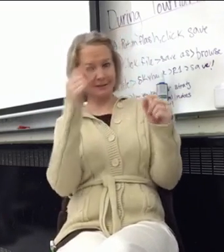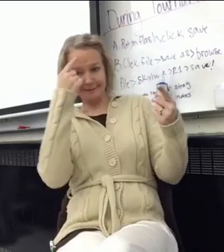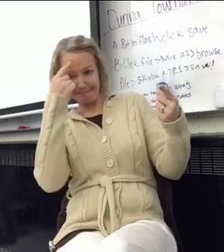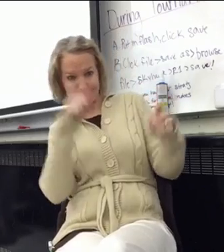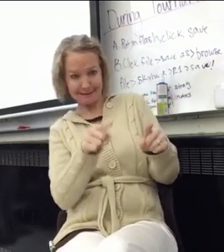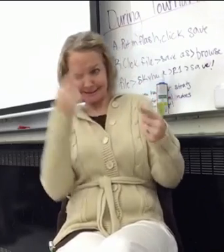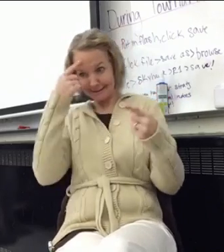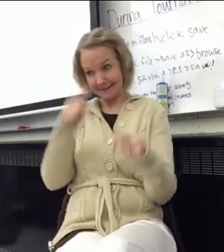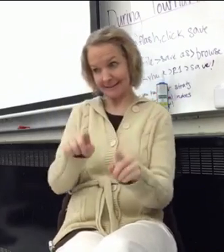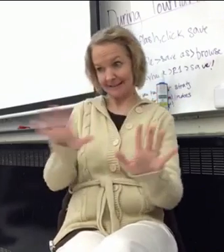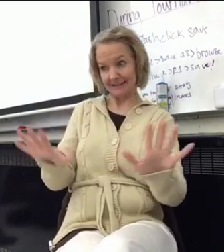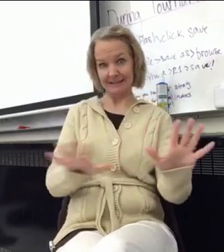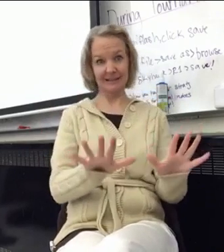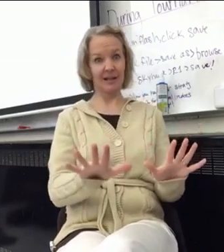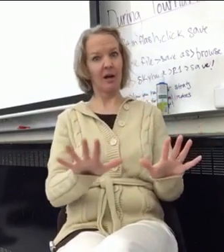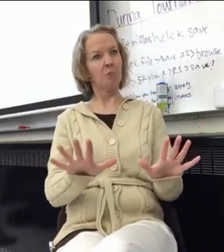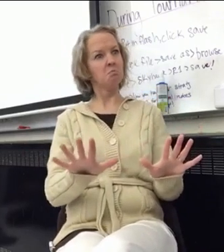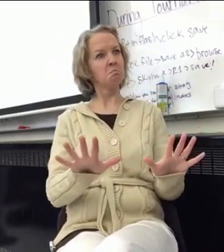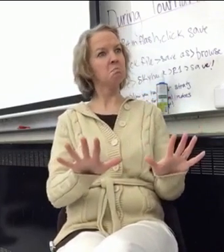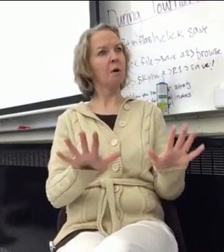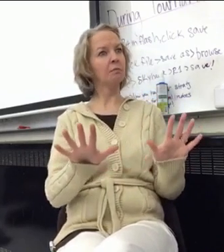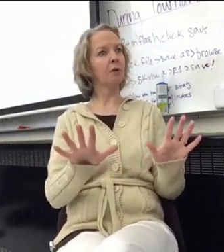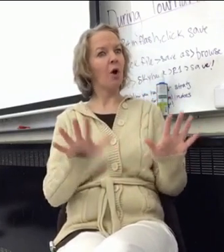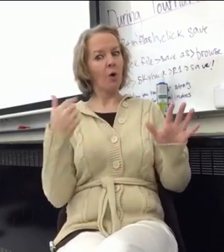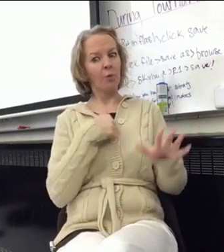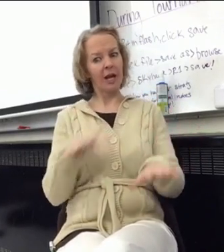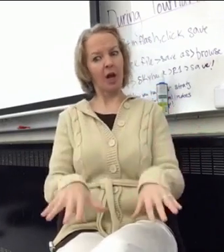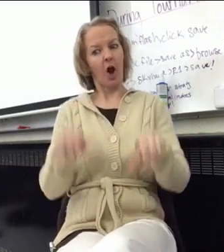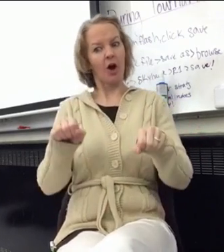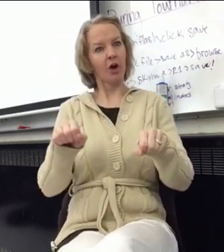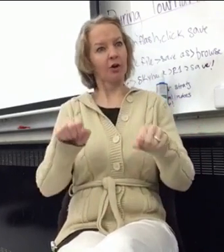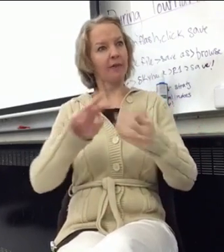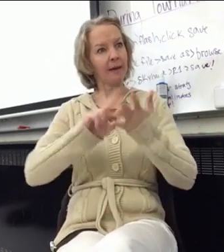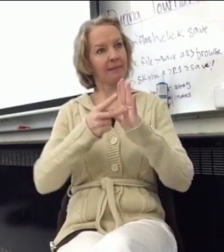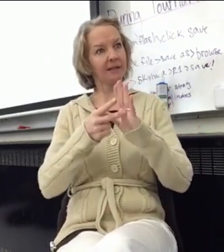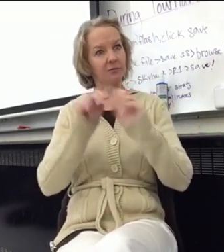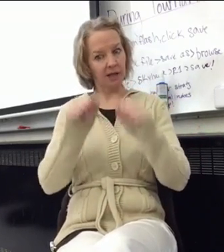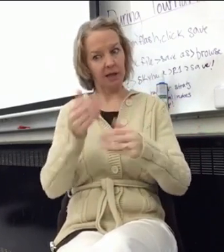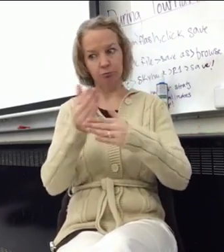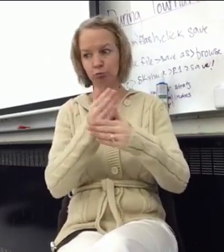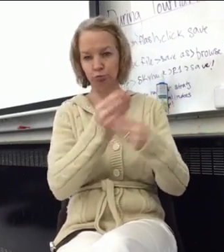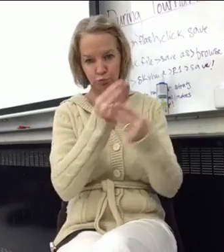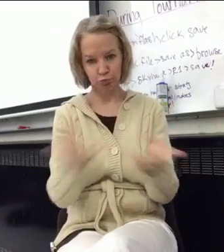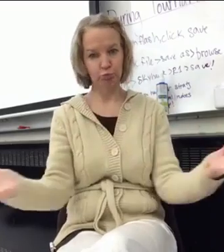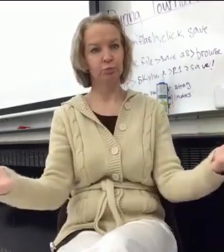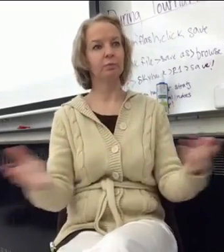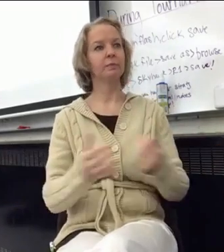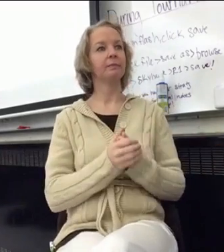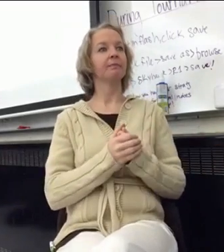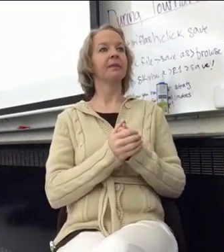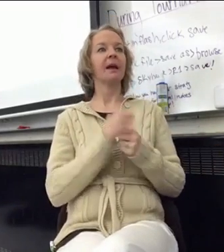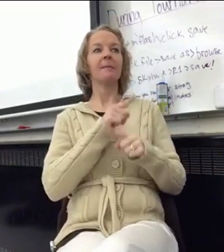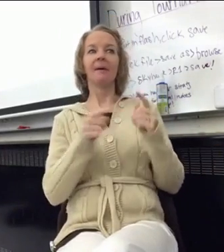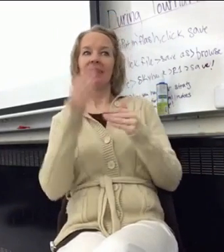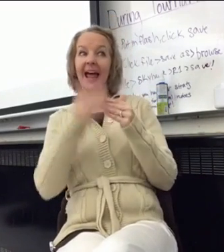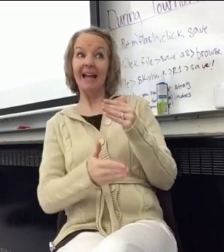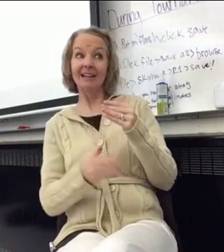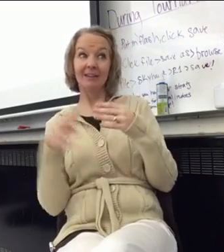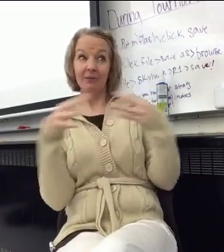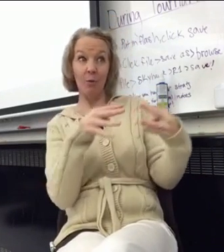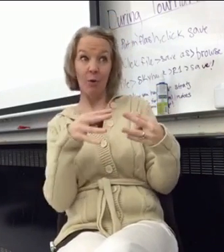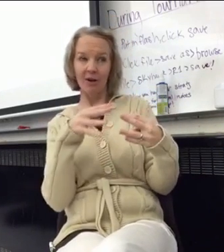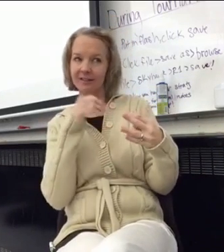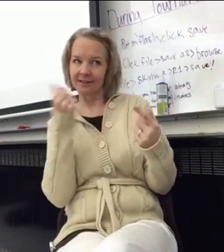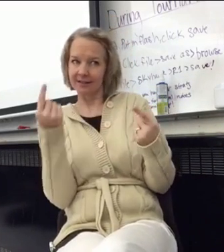land back. And in his mind, we conquered that territory. We can do whatever we want with it. Now, following the end of the war, though, that's not what ends up